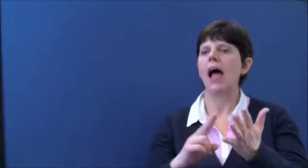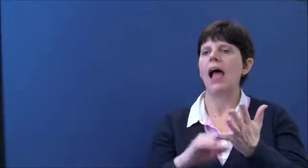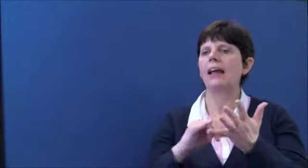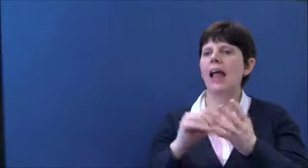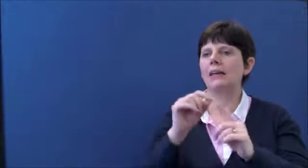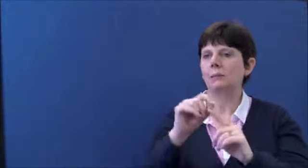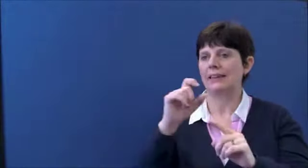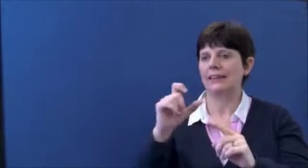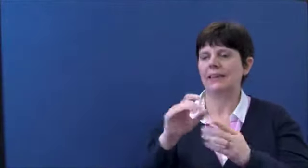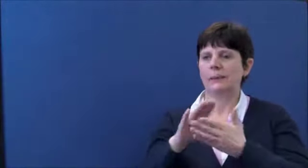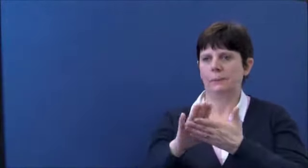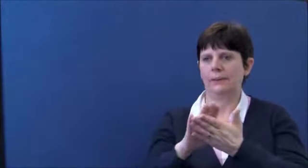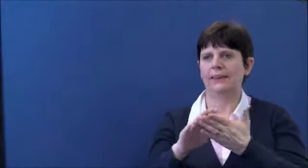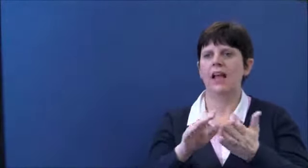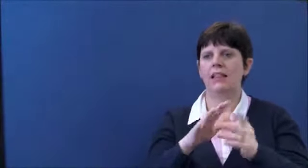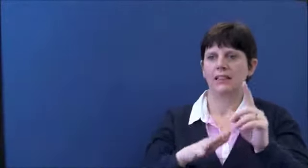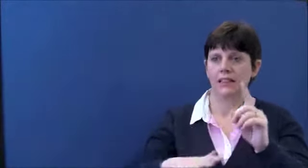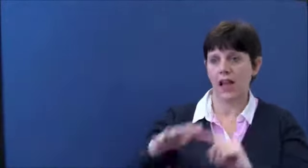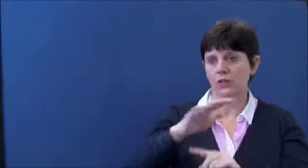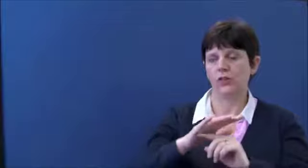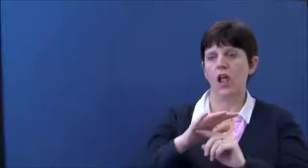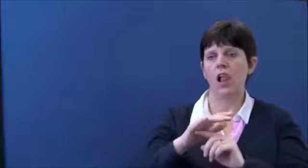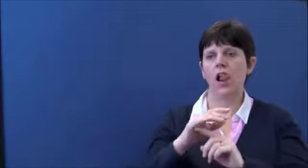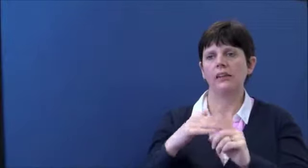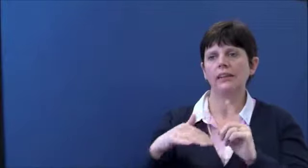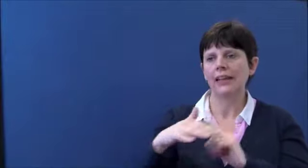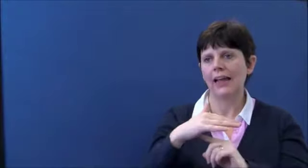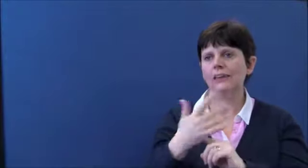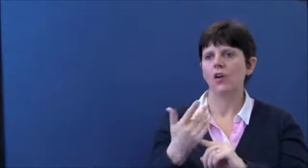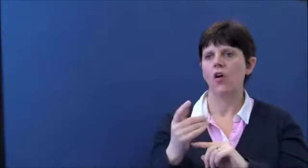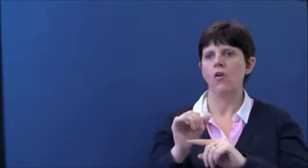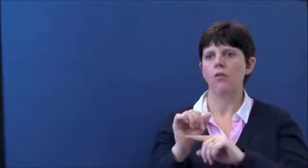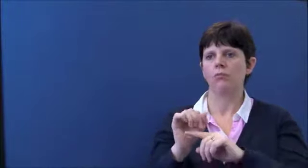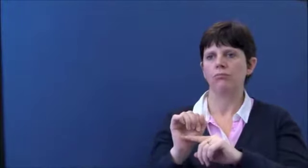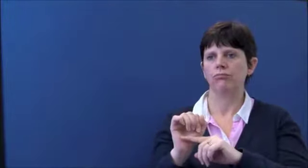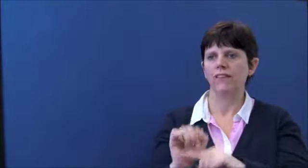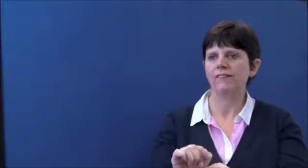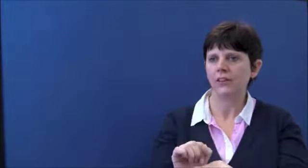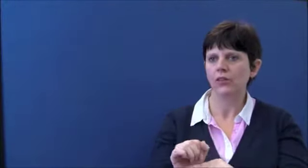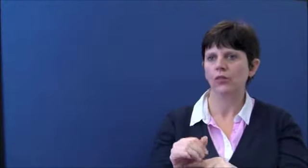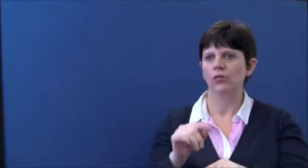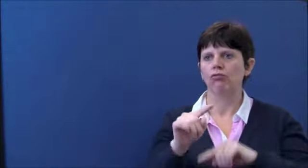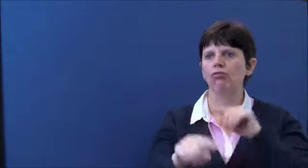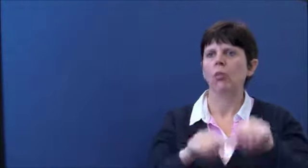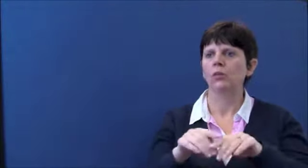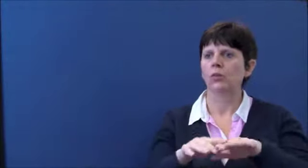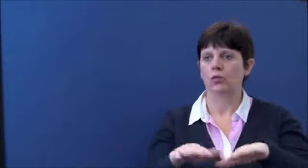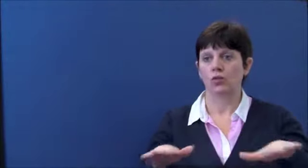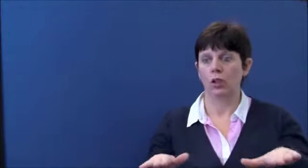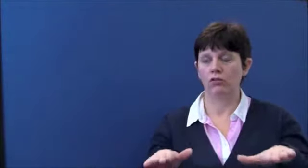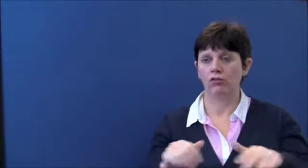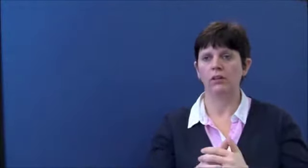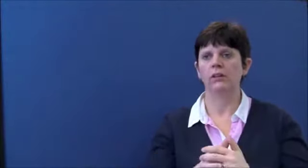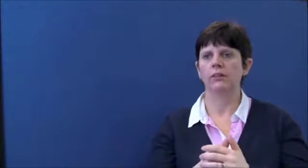are they? The NSPCC is the National Society for the Prevention of Cruelty to Children. They're an organisation